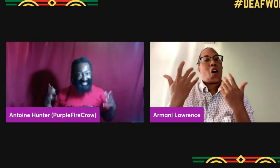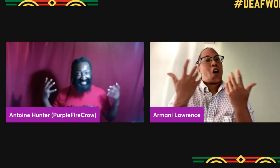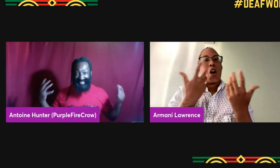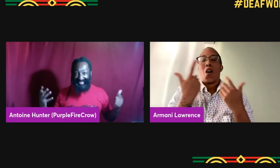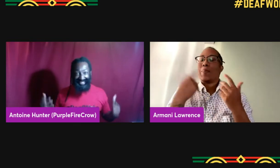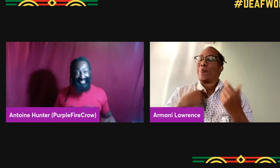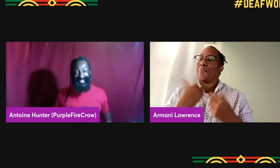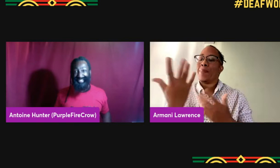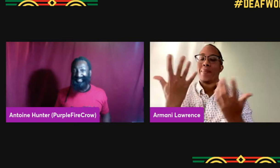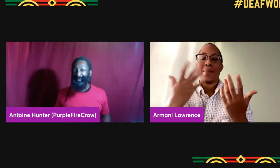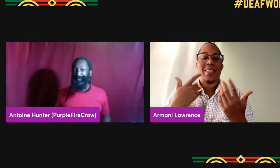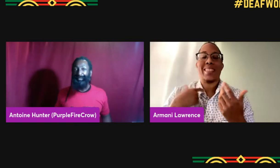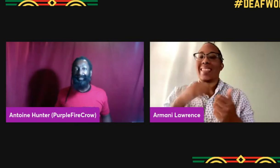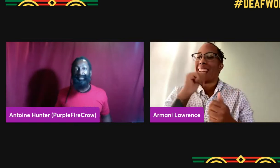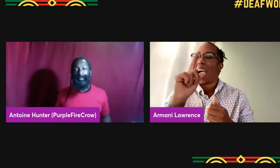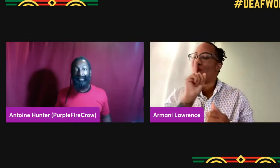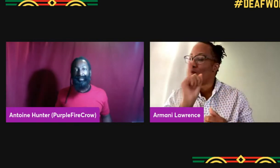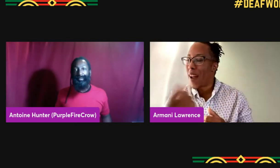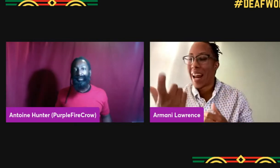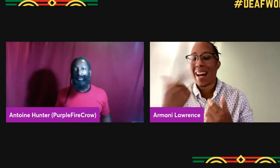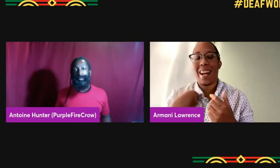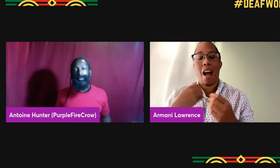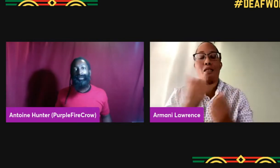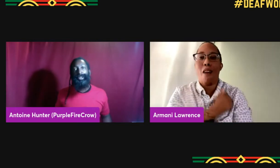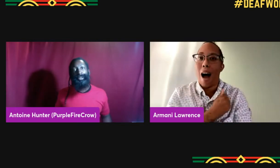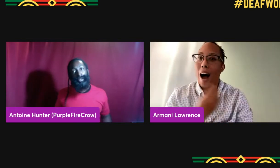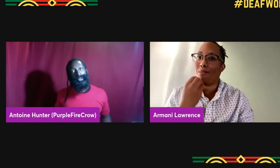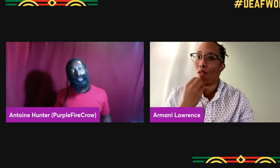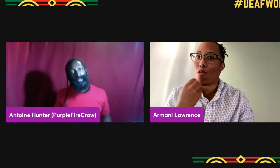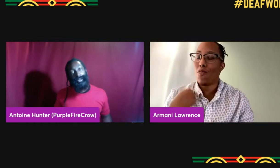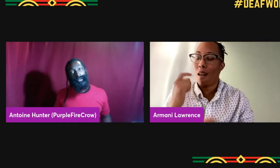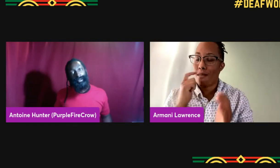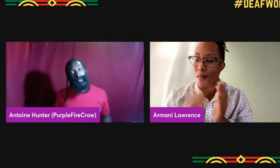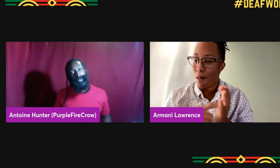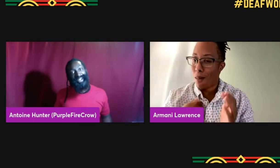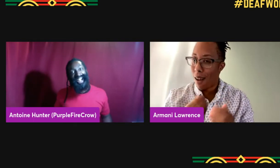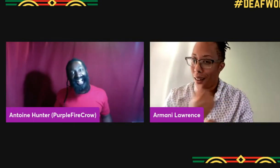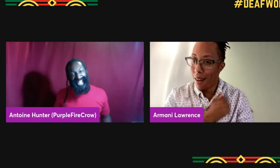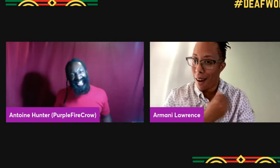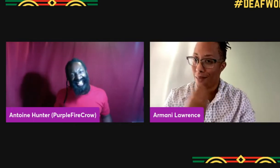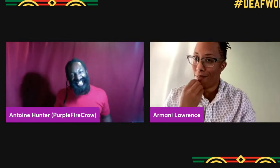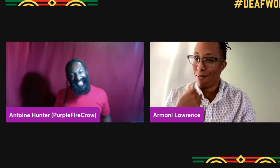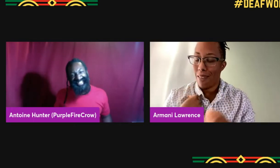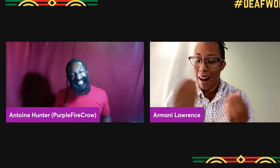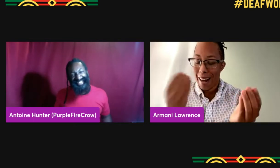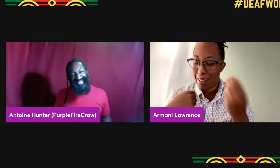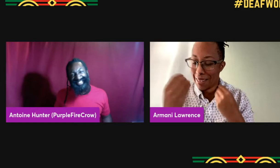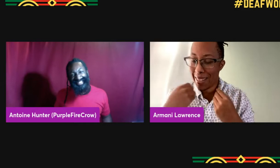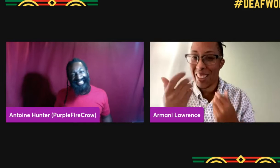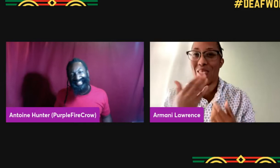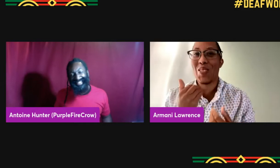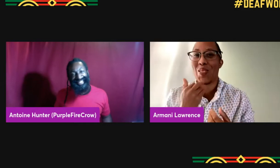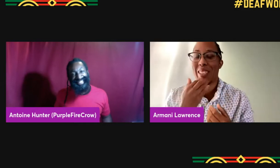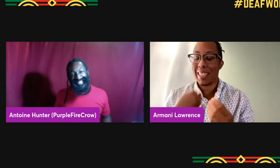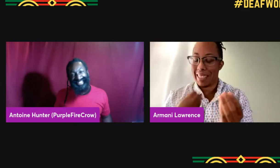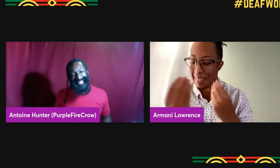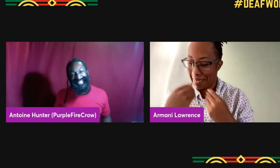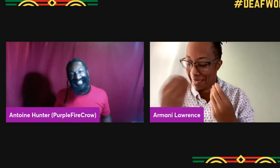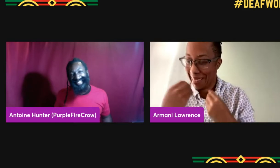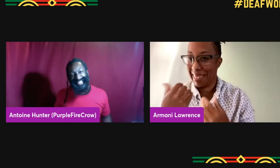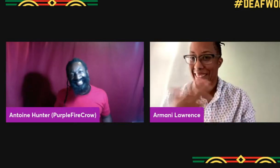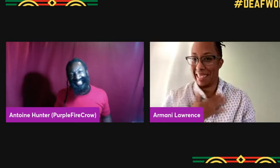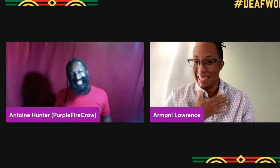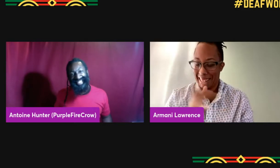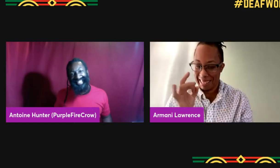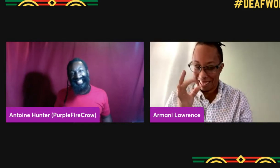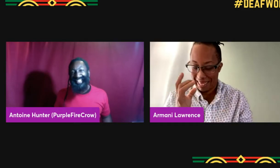But now you're good to go, huh? Well, you know, not quite really. I mean, I love food. I acknowledge I love food. I love to eat.